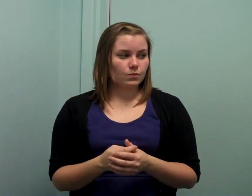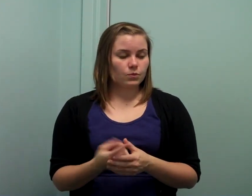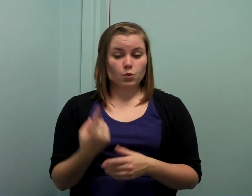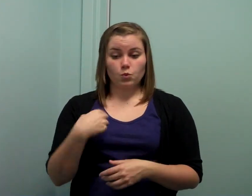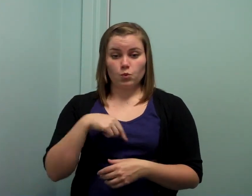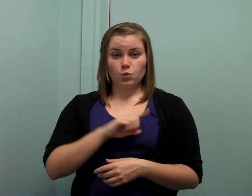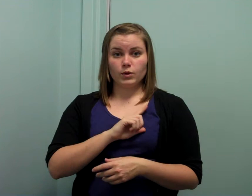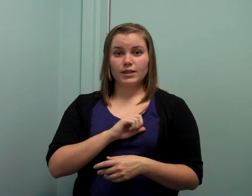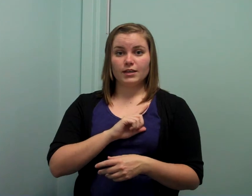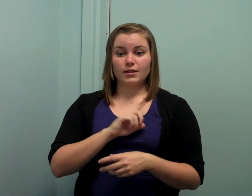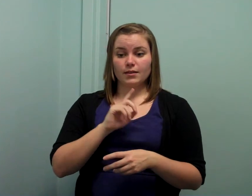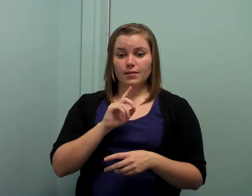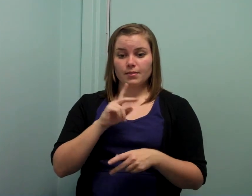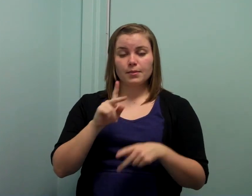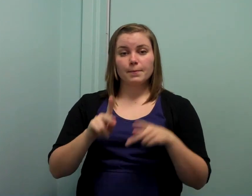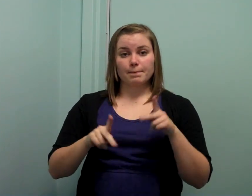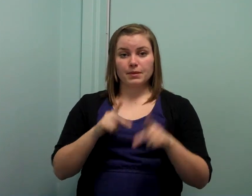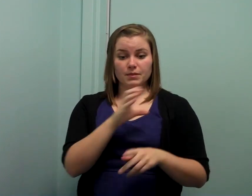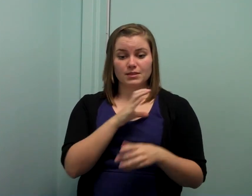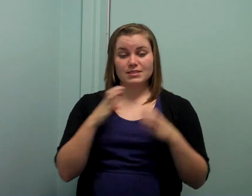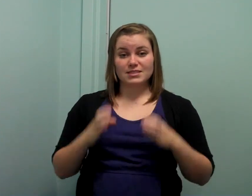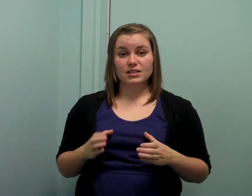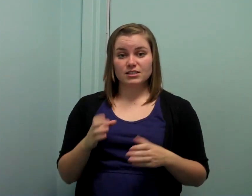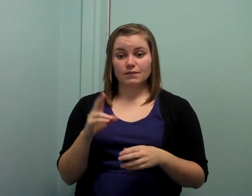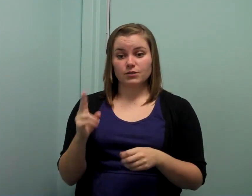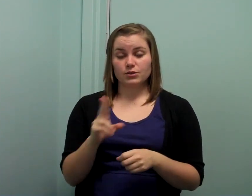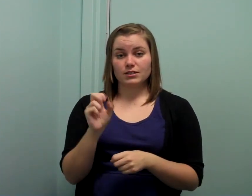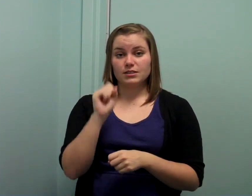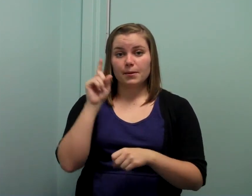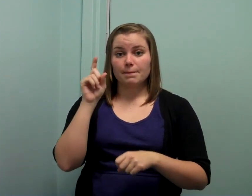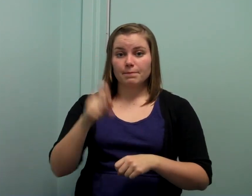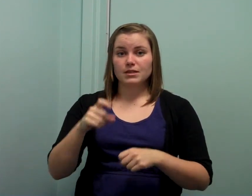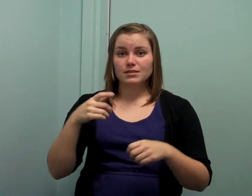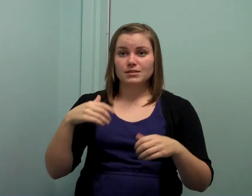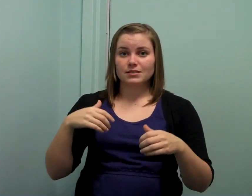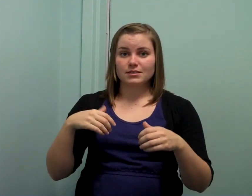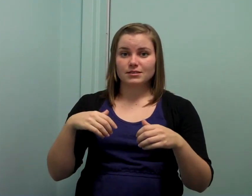must be able to stand up. We have nothing to fear but fear itself. We're all in this together.